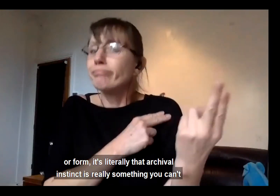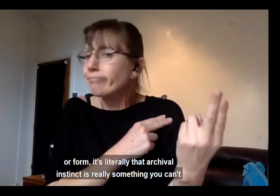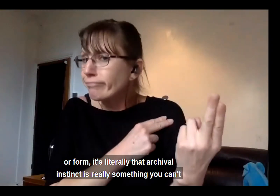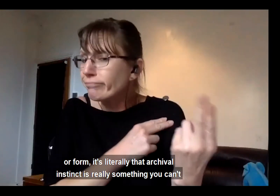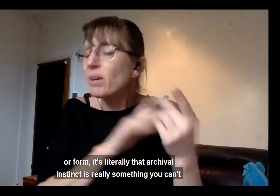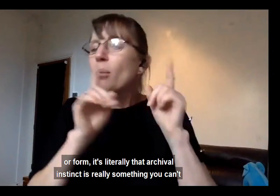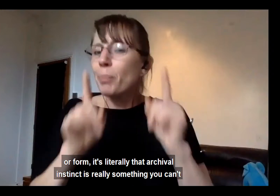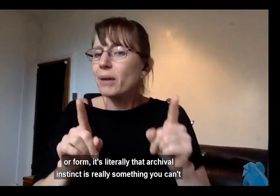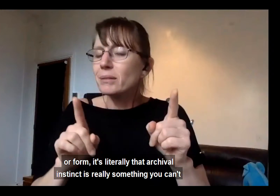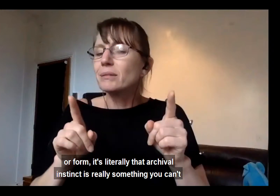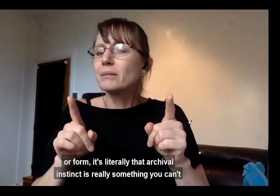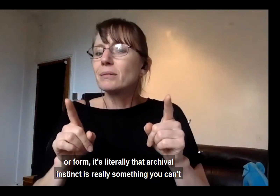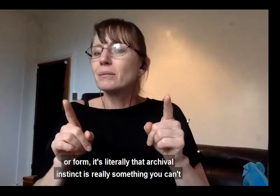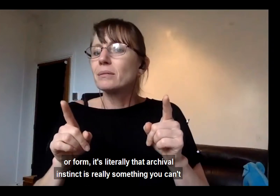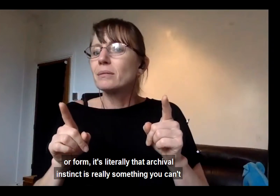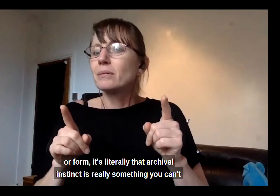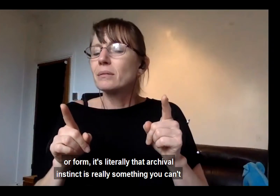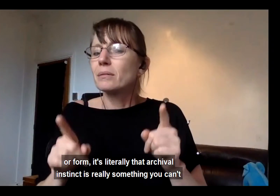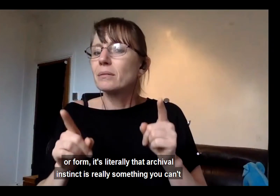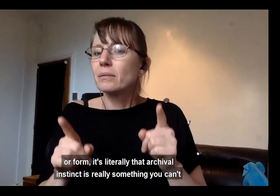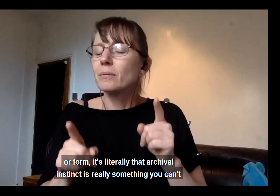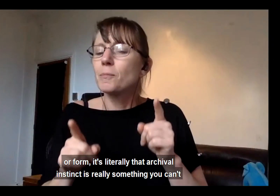It's literally that